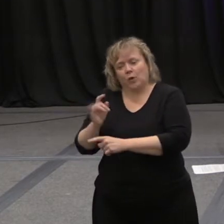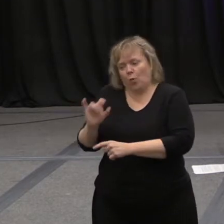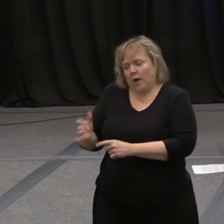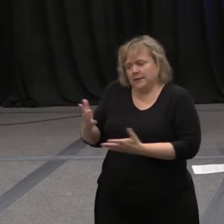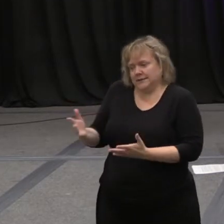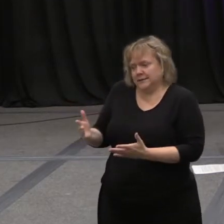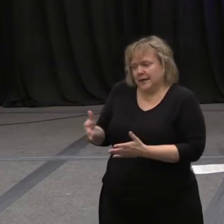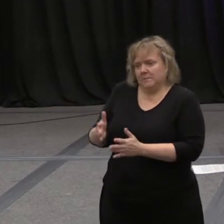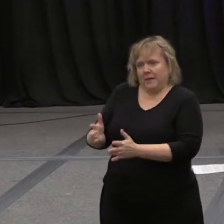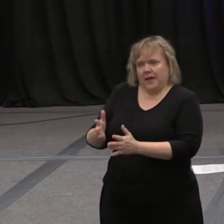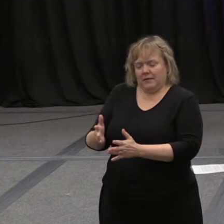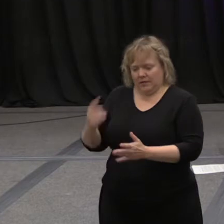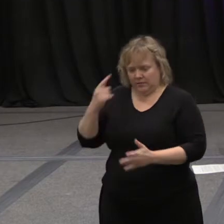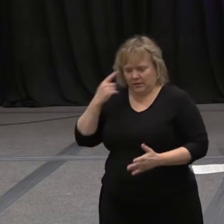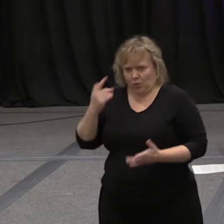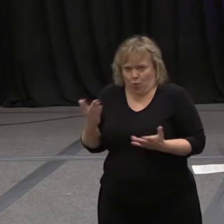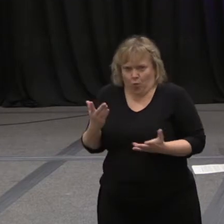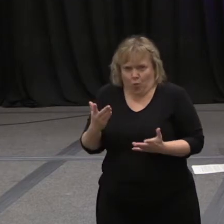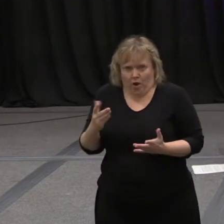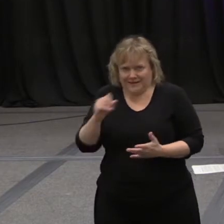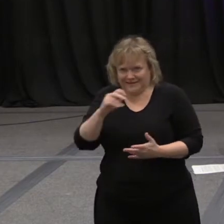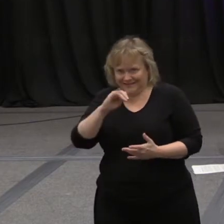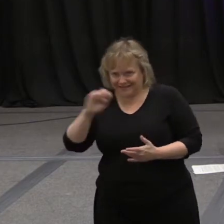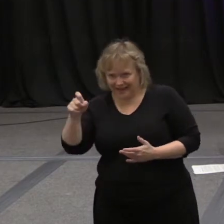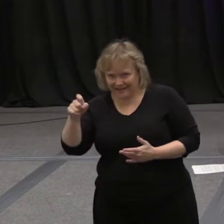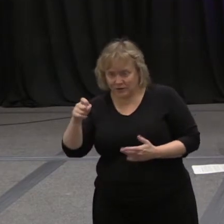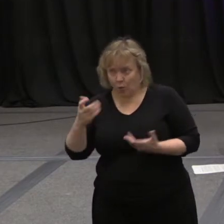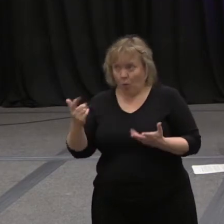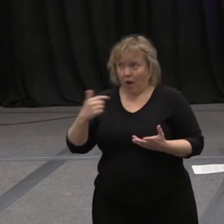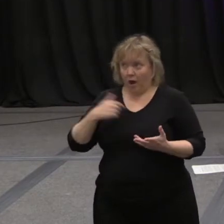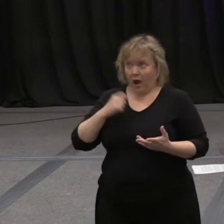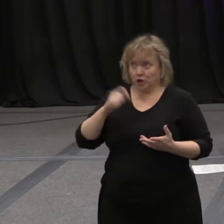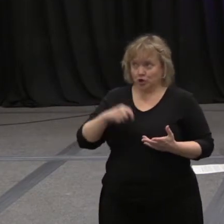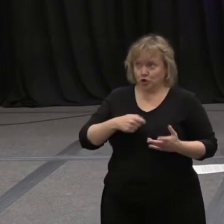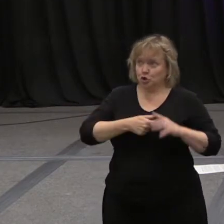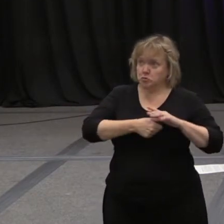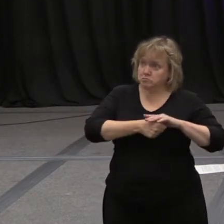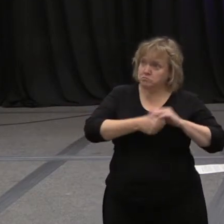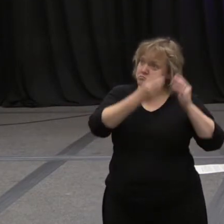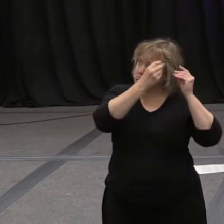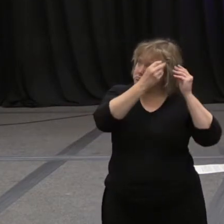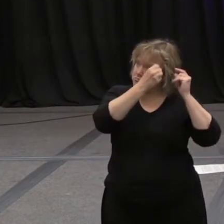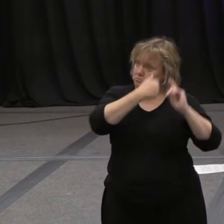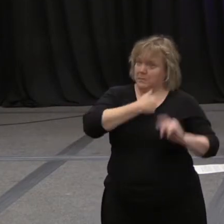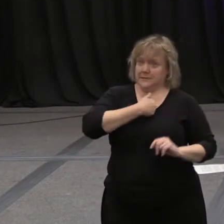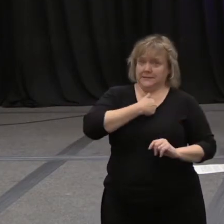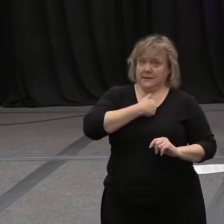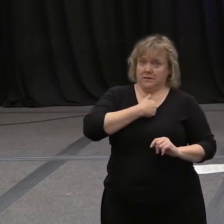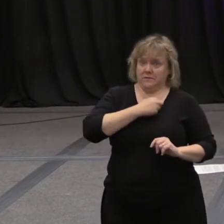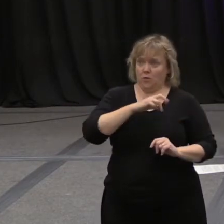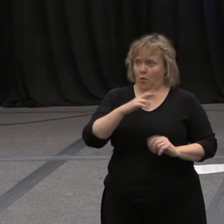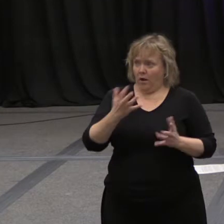And what needs to stay in my head? What do I want to manifest in the world? What is